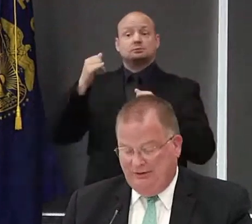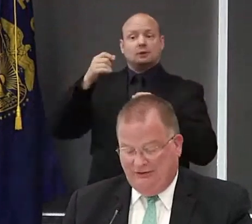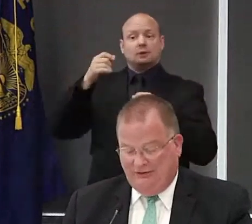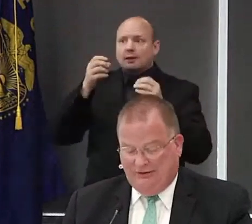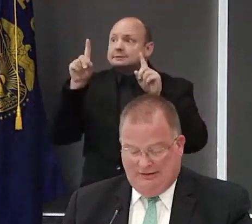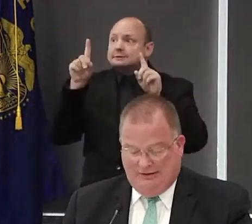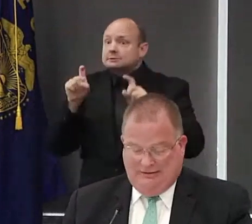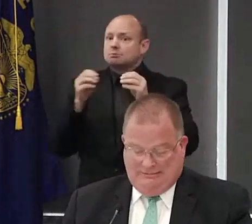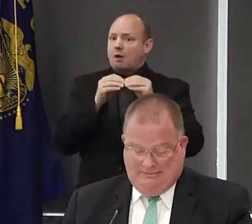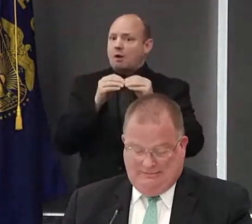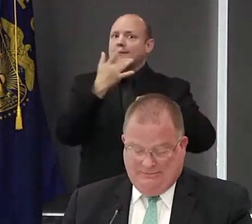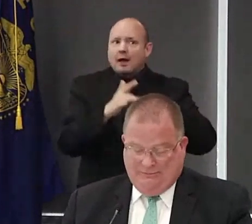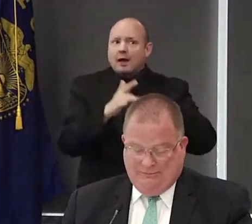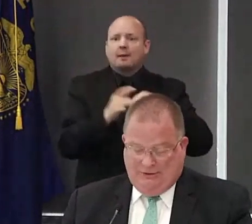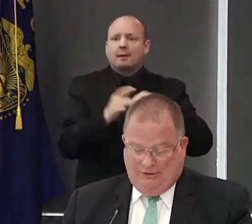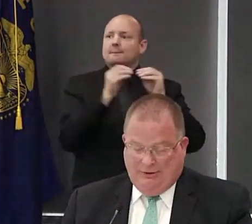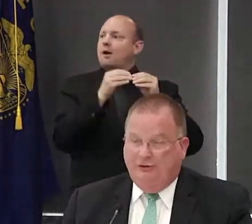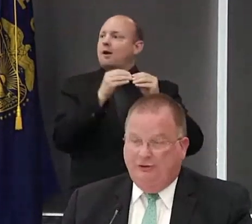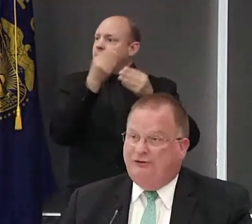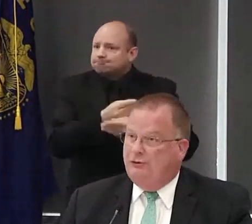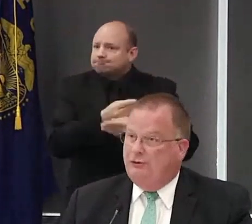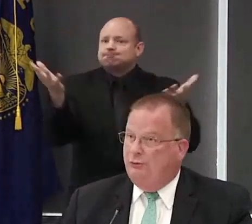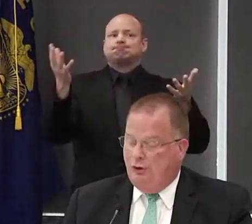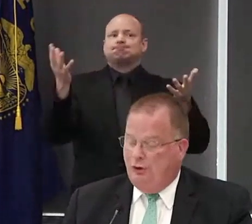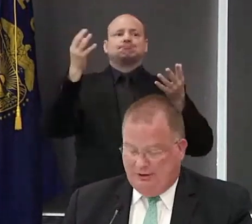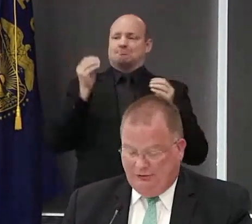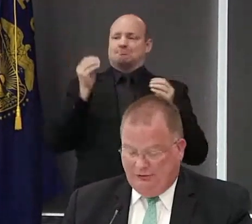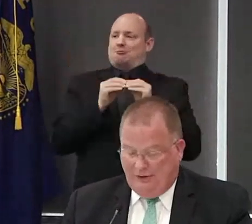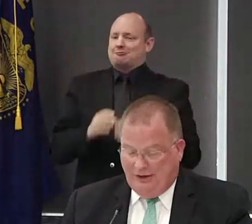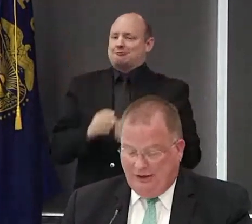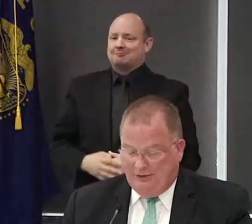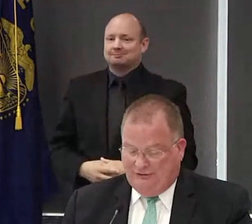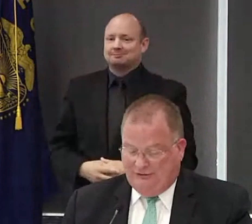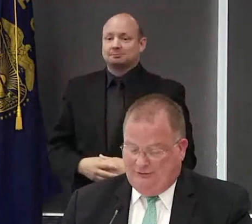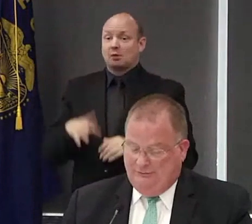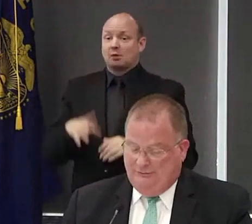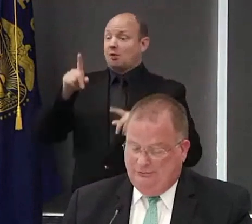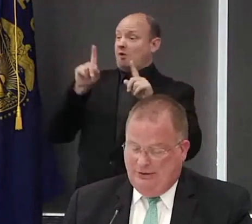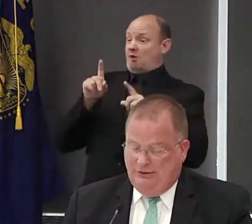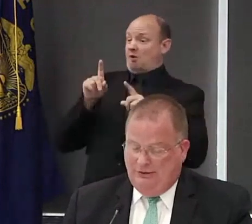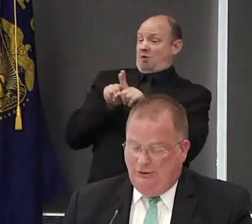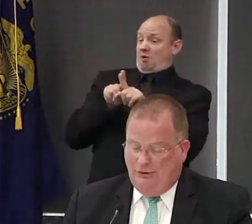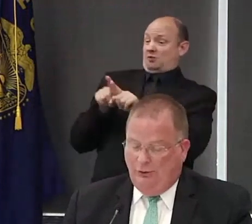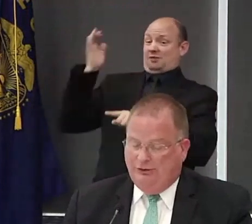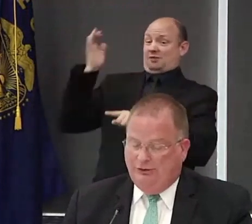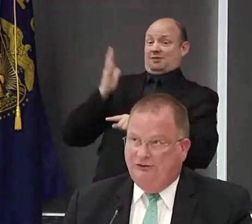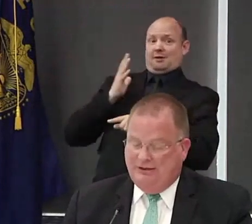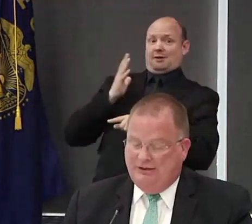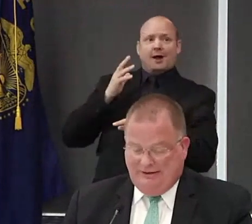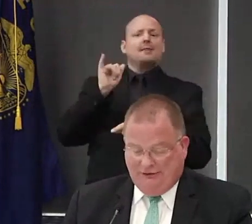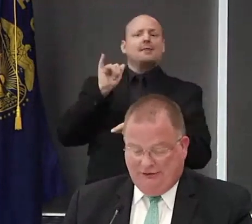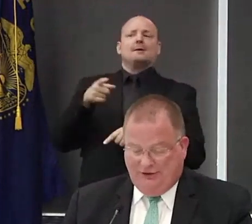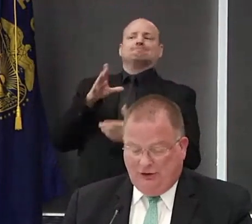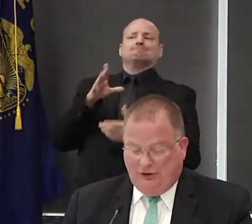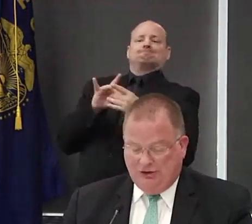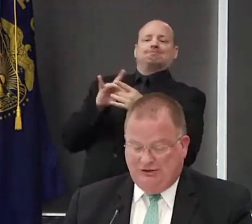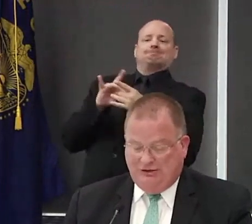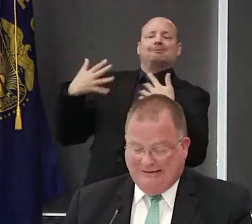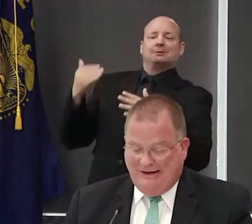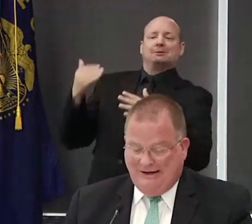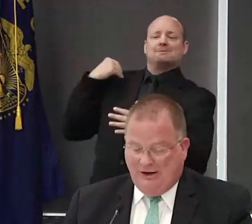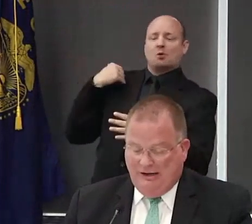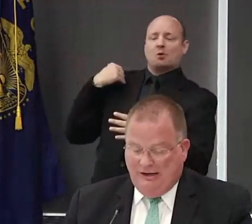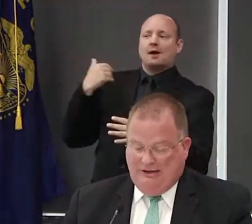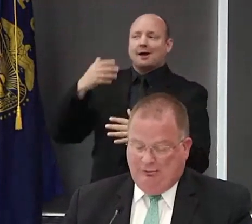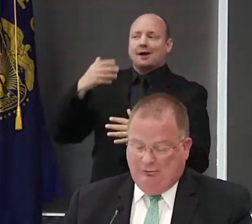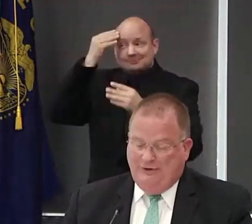needed to be tested. But I also said reopening was not without risks. Oregonians needed to exercise caution